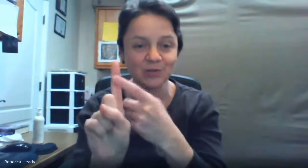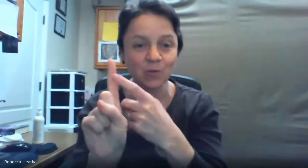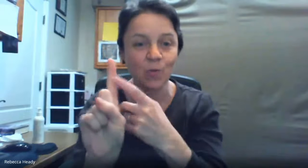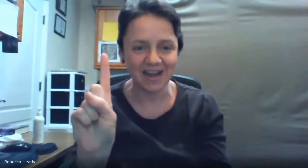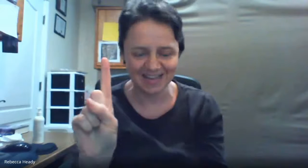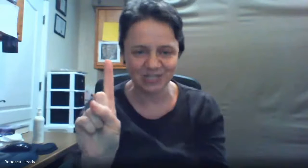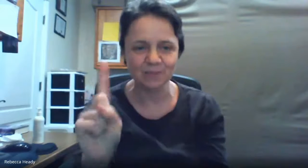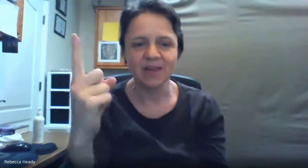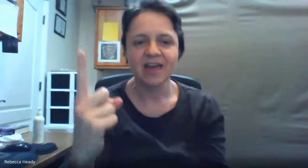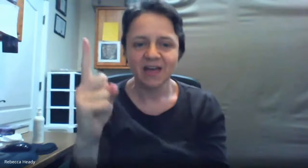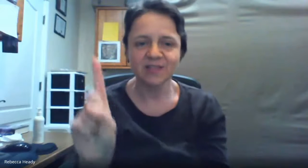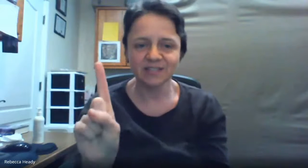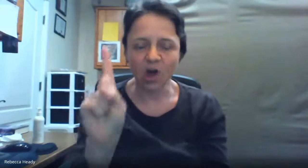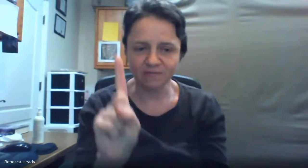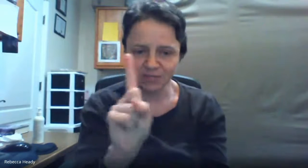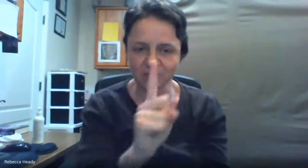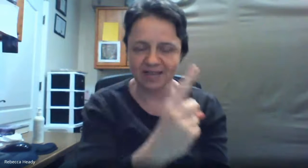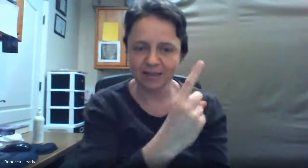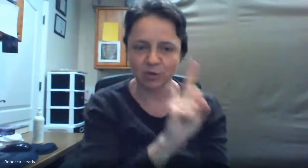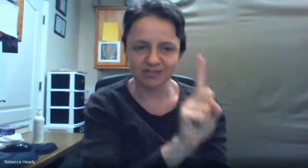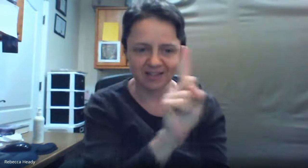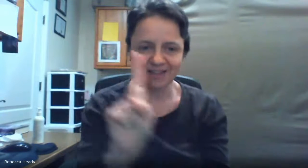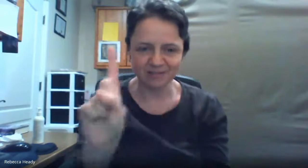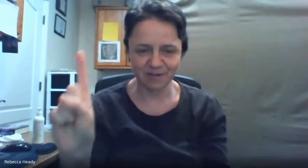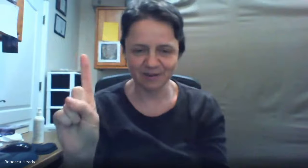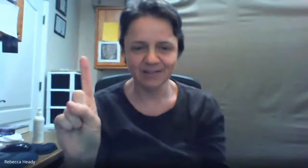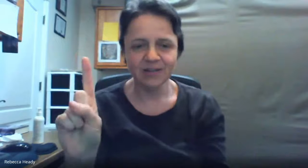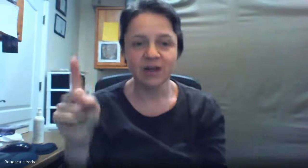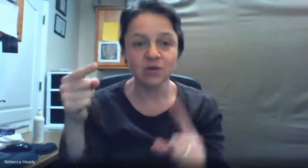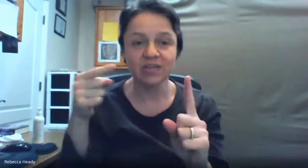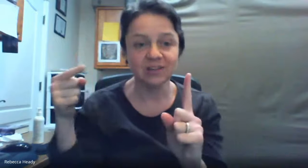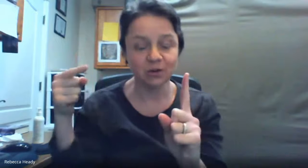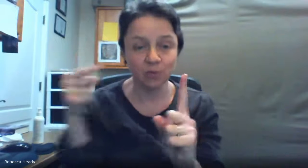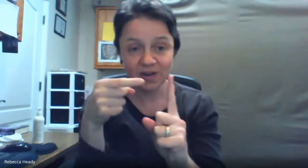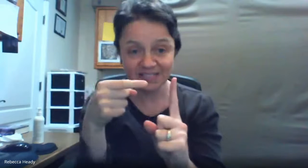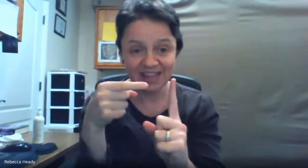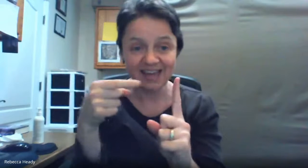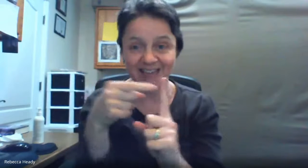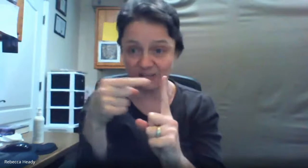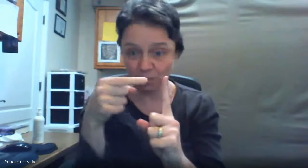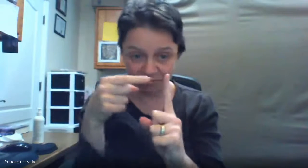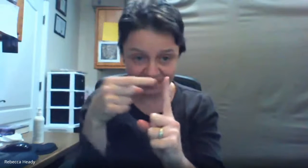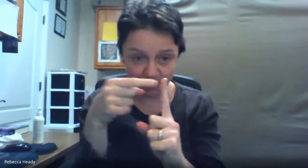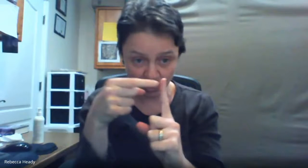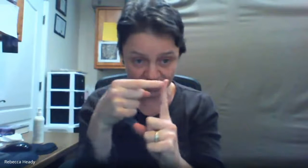also the one hand shape. This is often used as a person classifier. Now you can either point to that, like you're referencing a